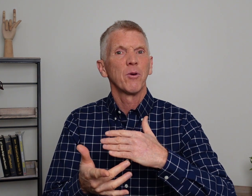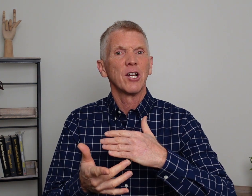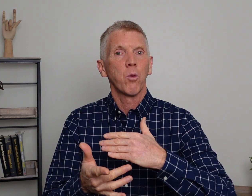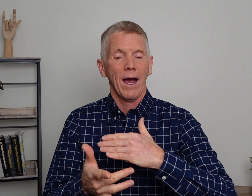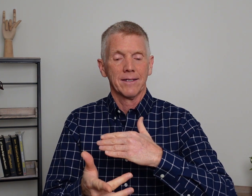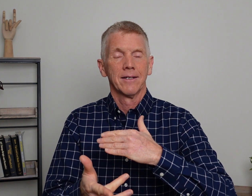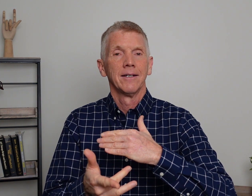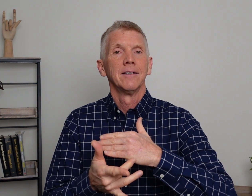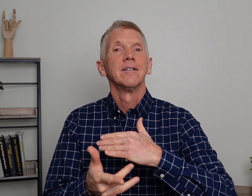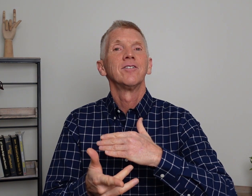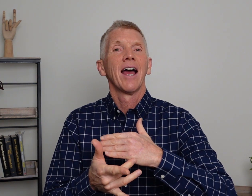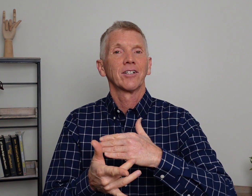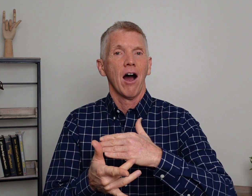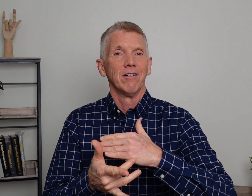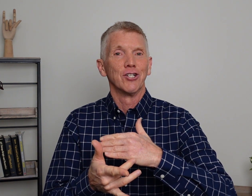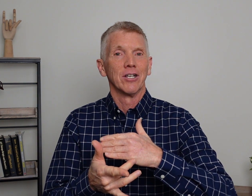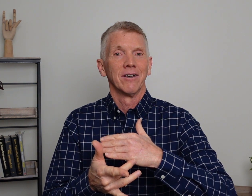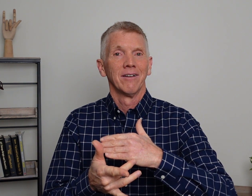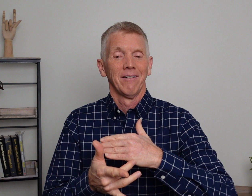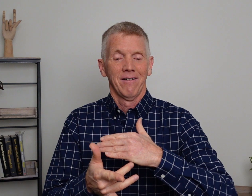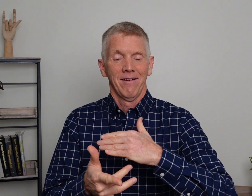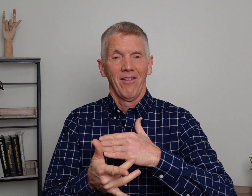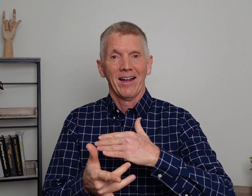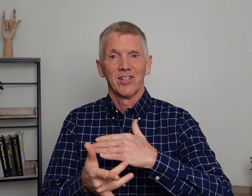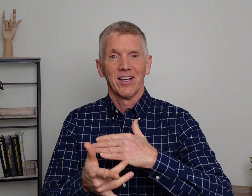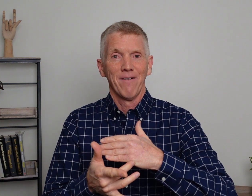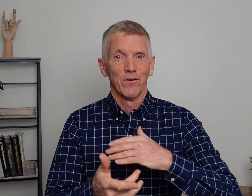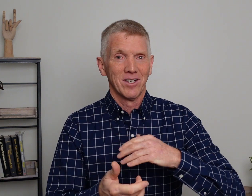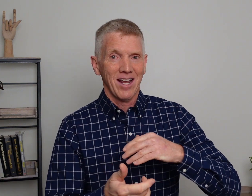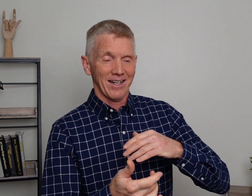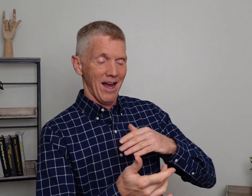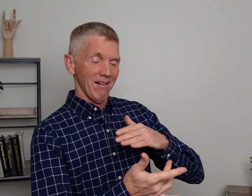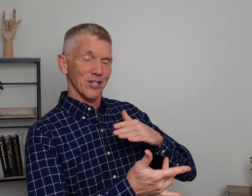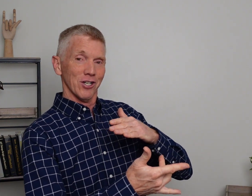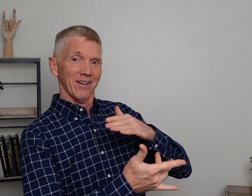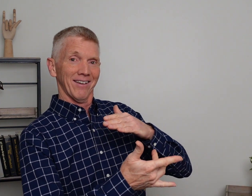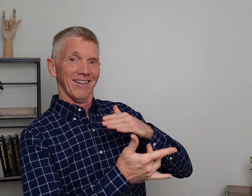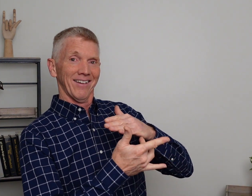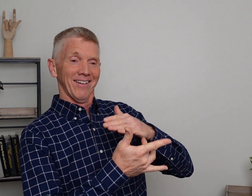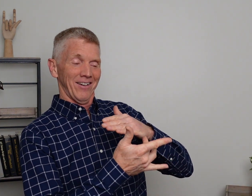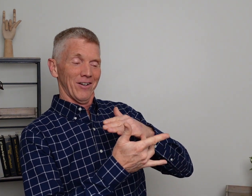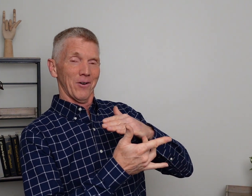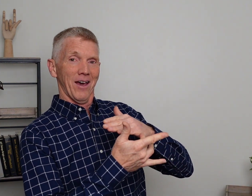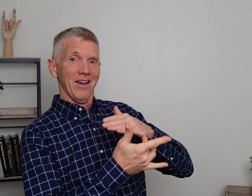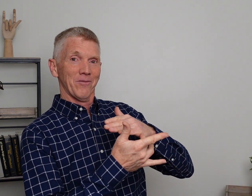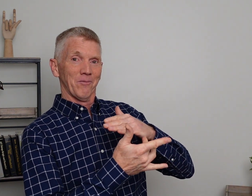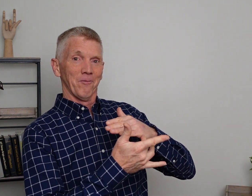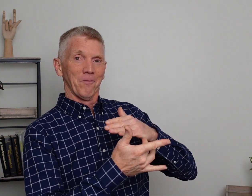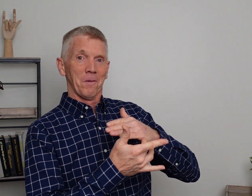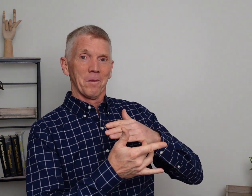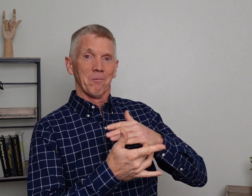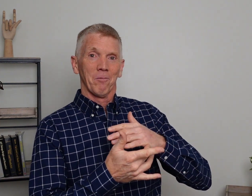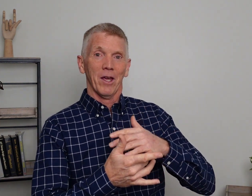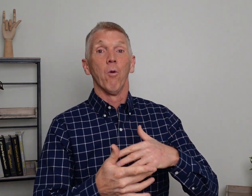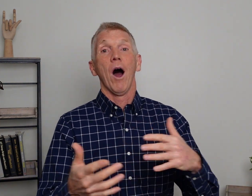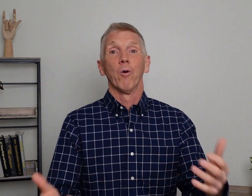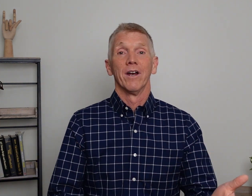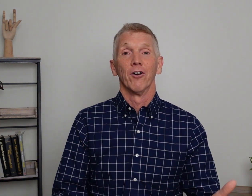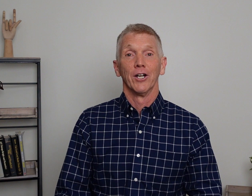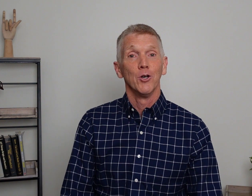it twice. Technology. That's the sign for technology. Okay? And while we're here on